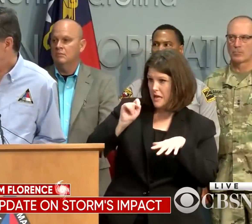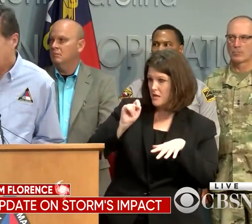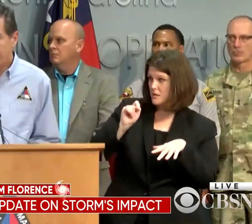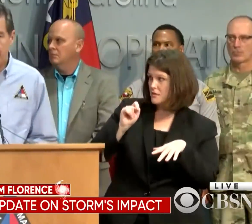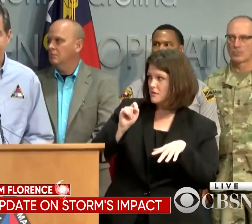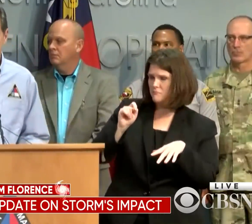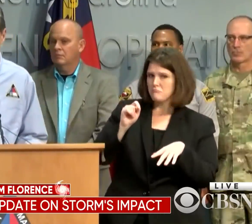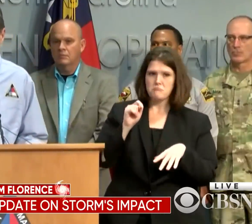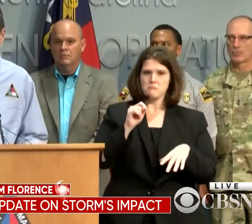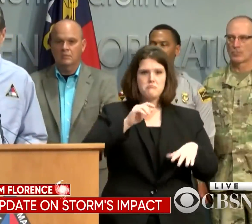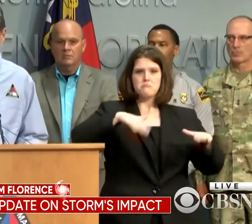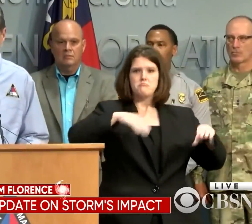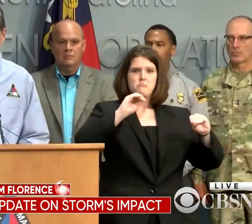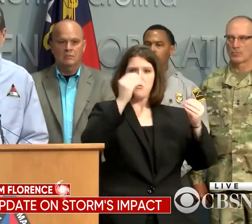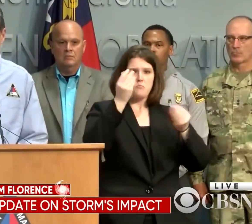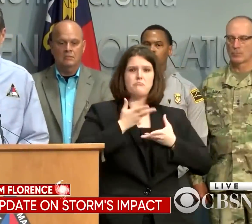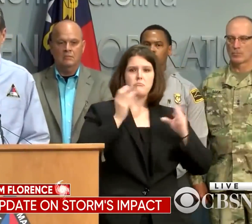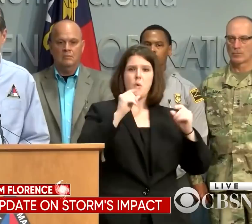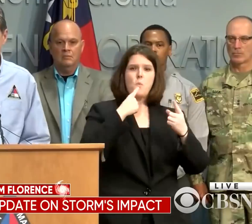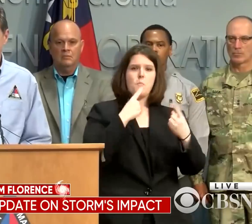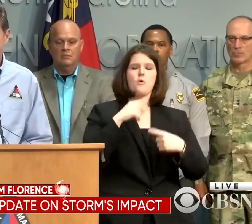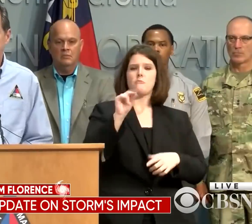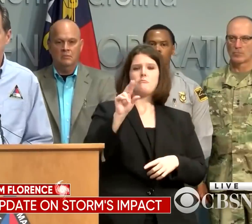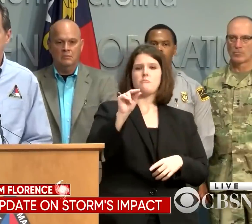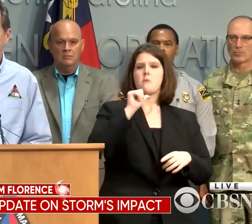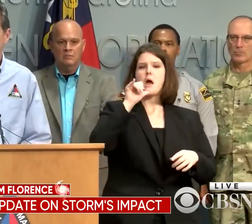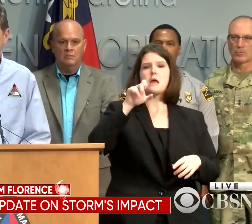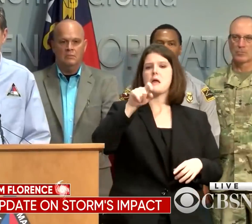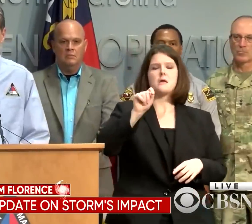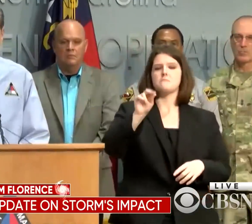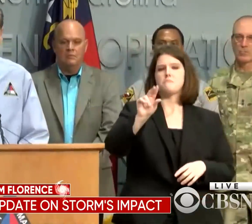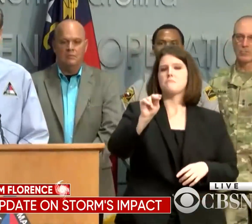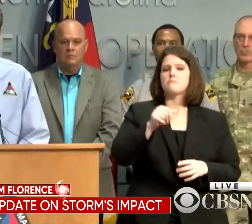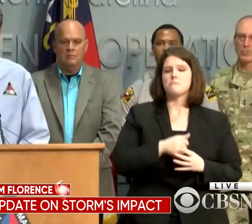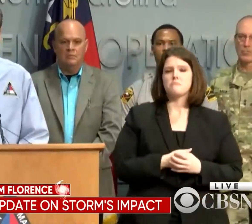Do you have any? I don't think we have any reports of any yet, no.